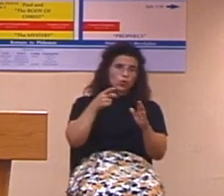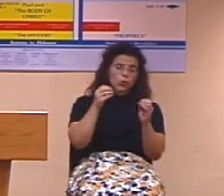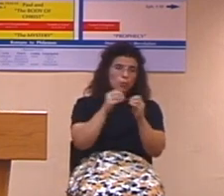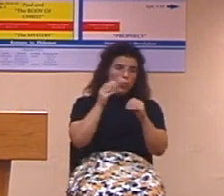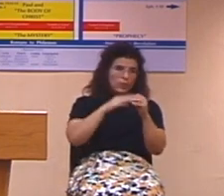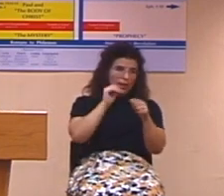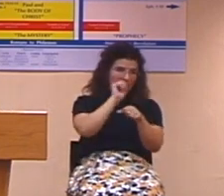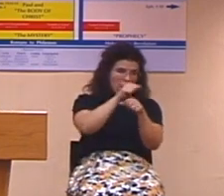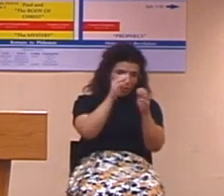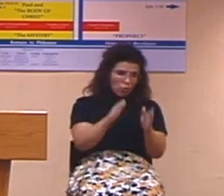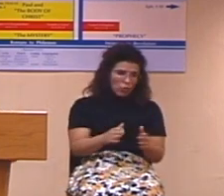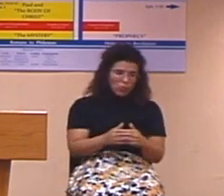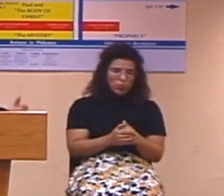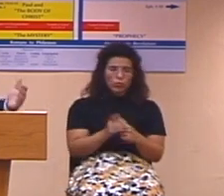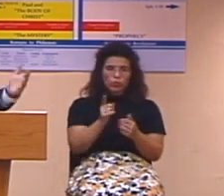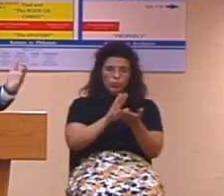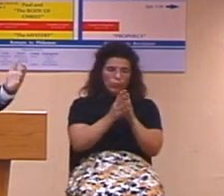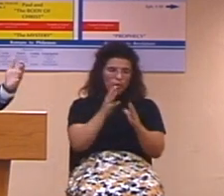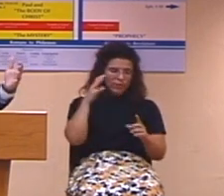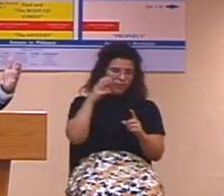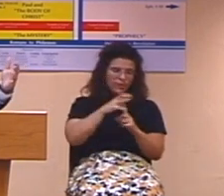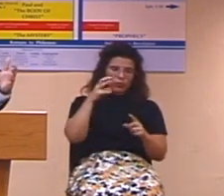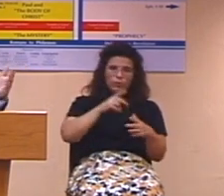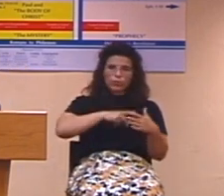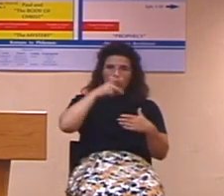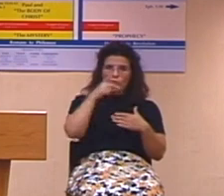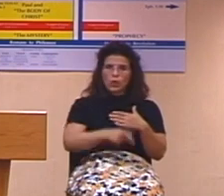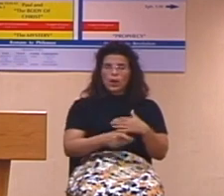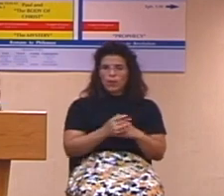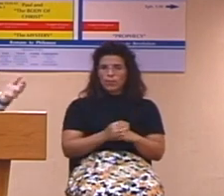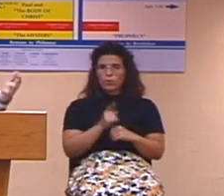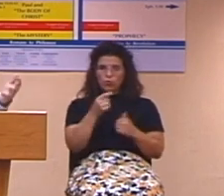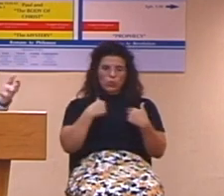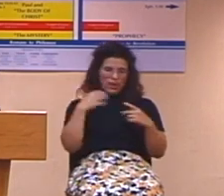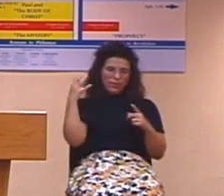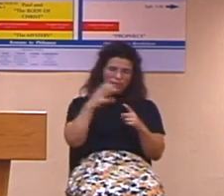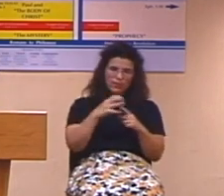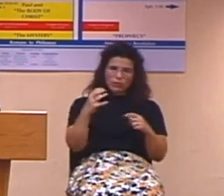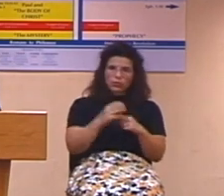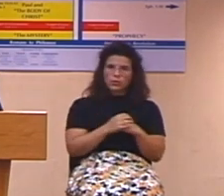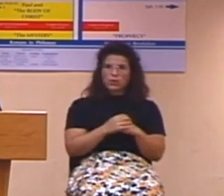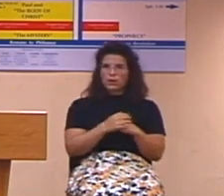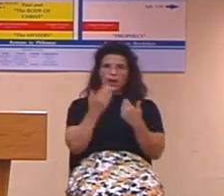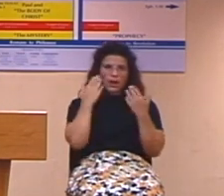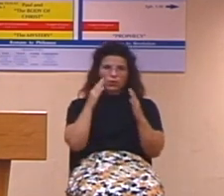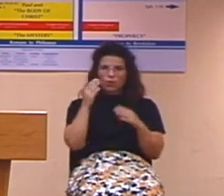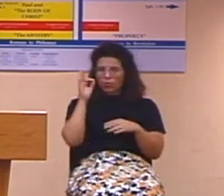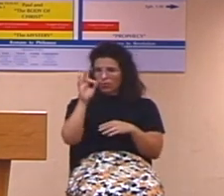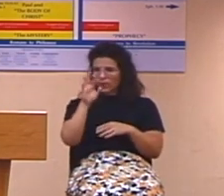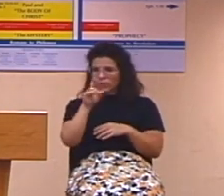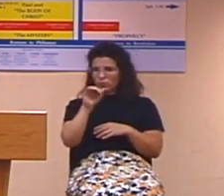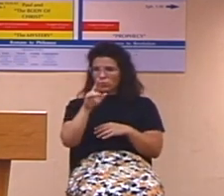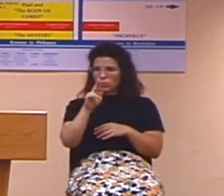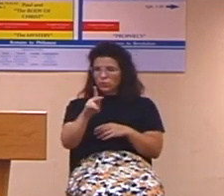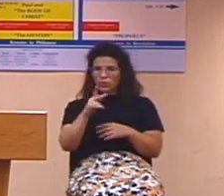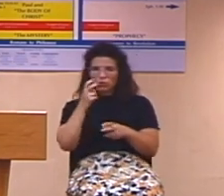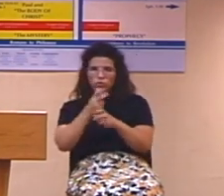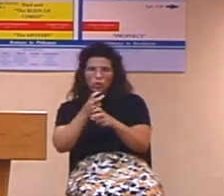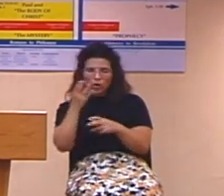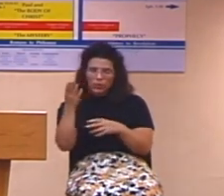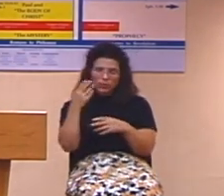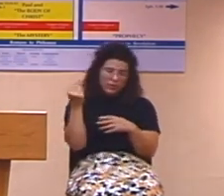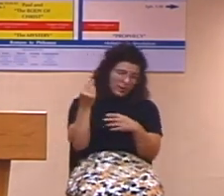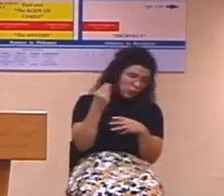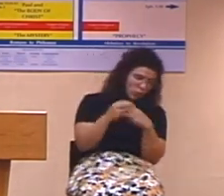conqueror. You're a part of a victory program. You got victory. Oh, I don't know, Pastor Rick. It's just hard out there.